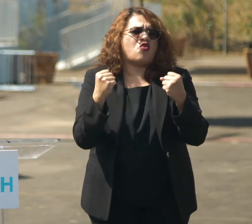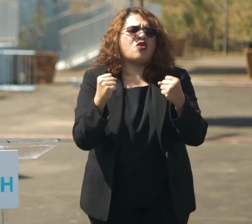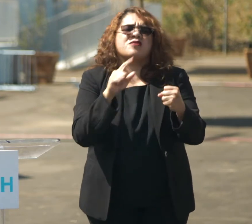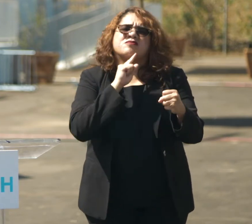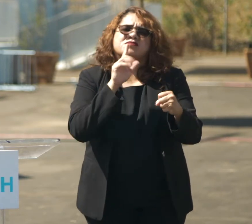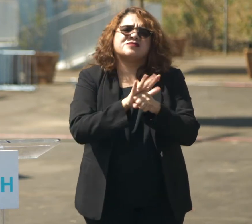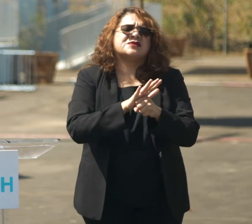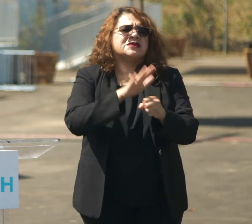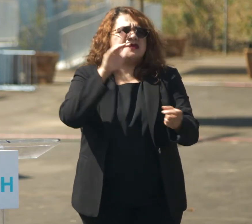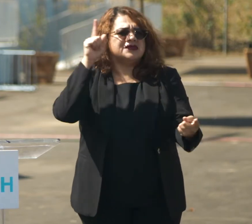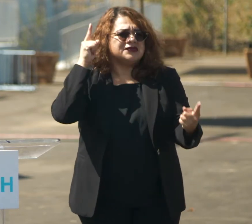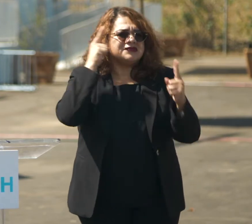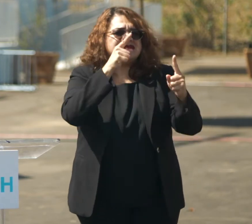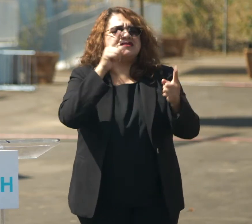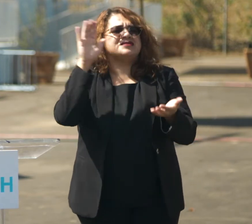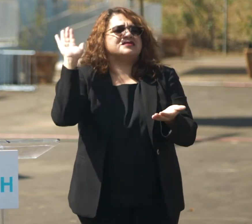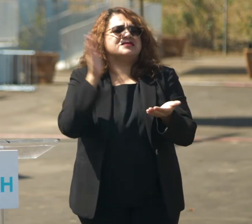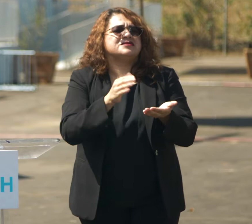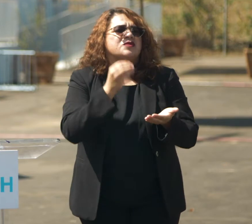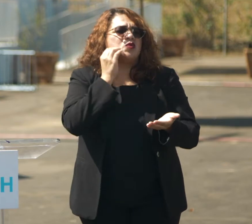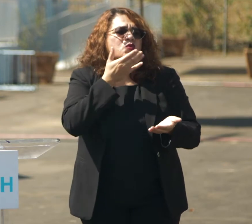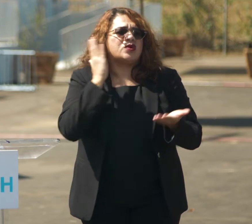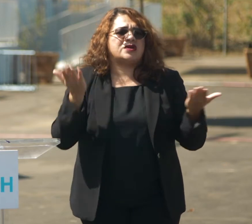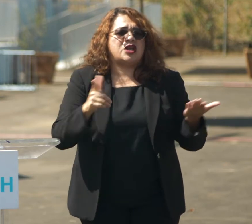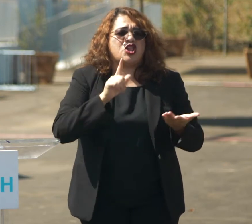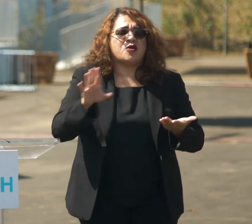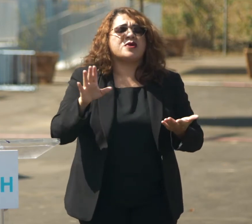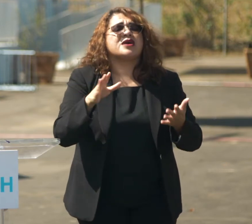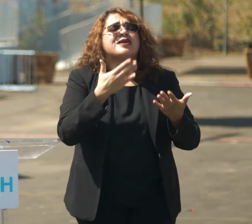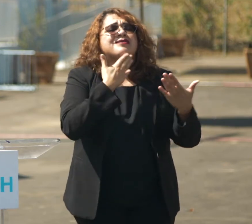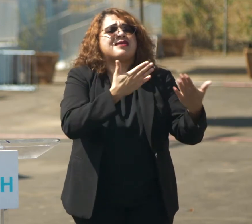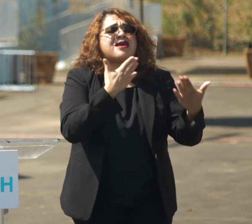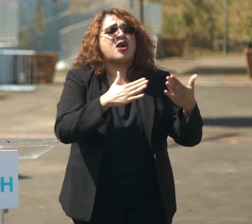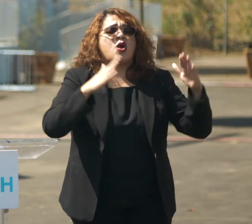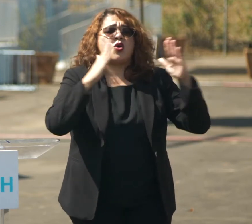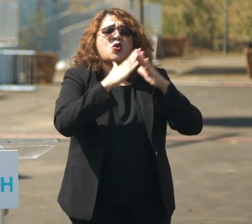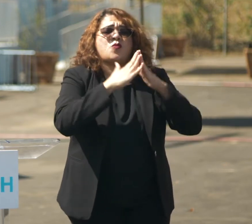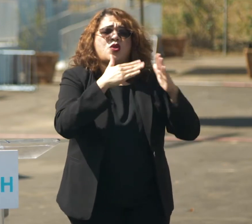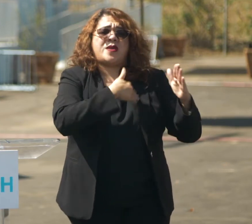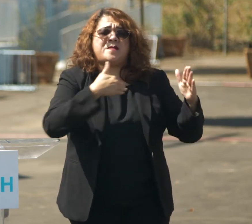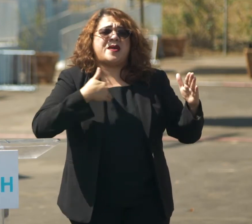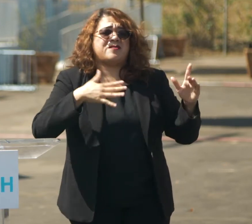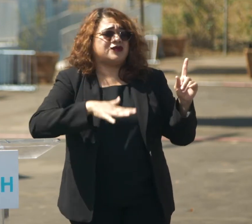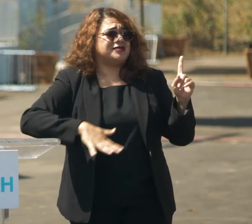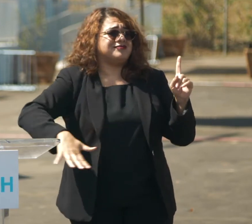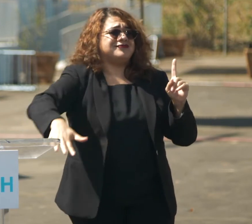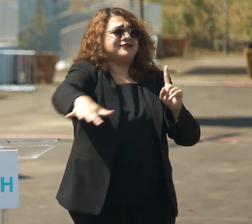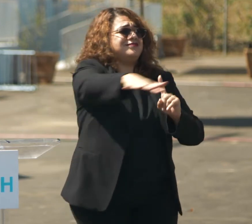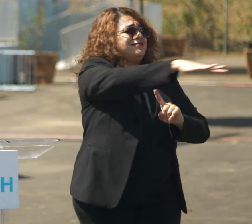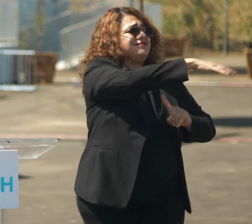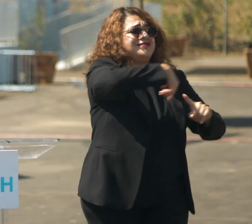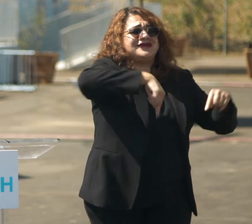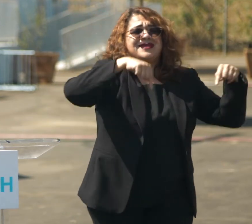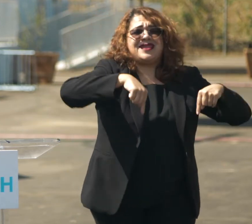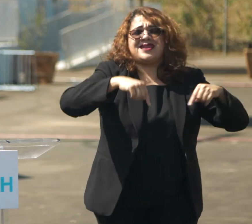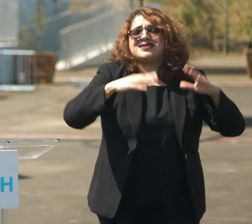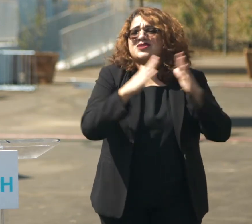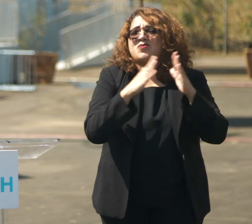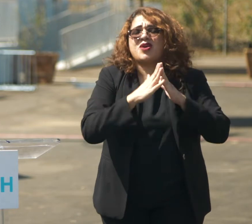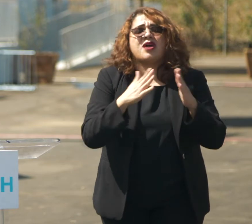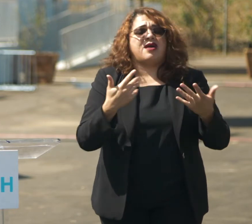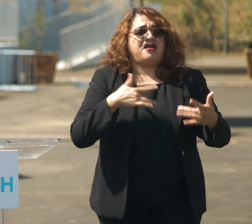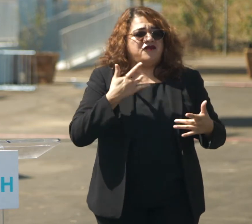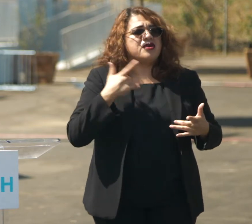to eliminating homelessness in Long Beach. It's also very important to thank the community members from around this neighborhood who have been so